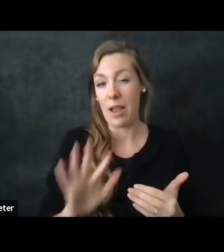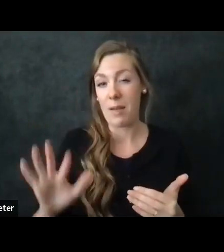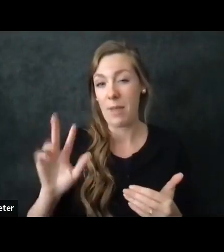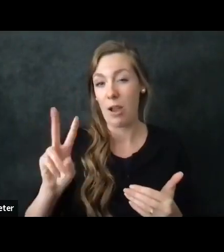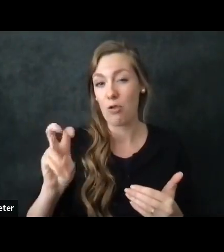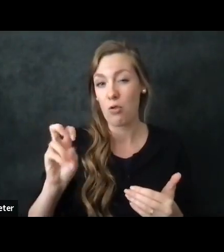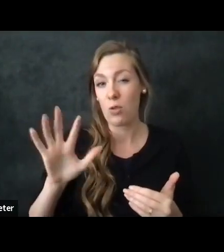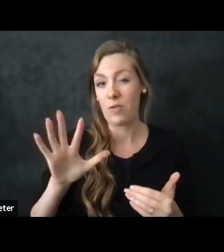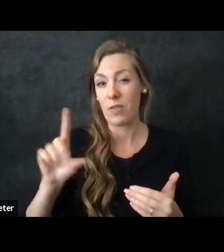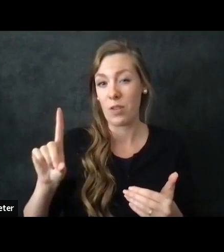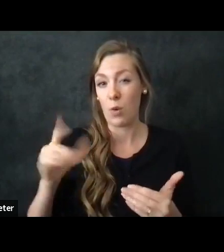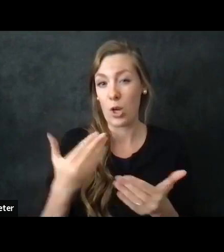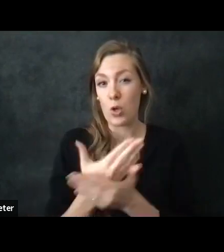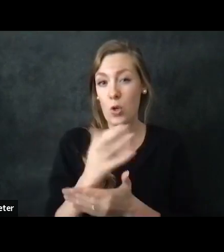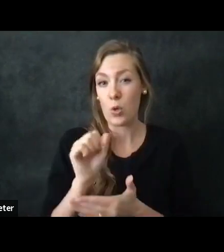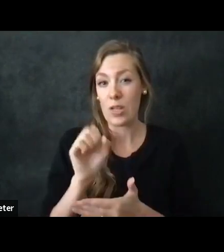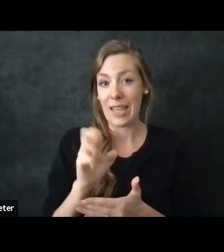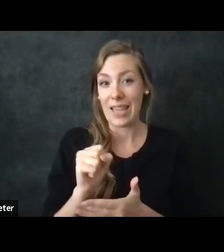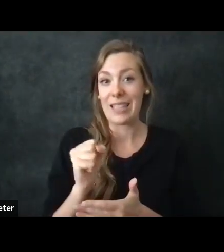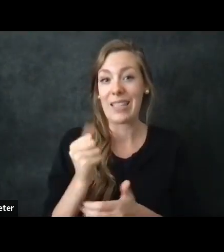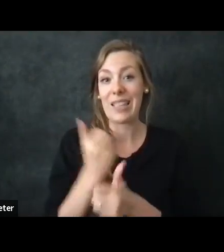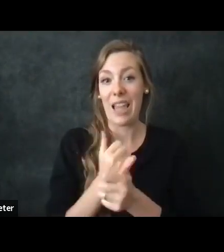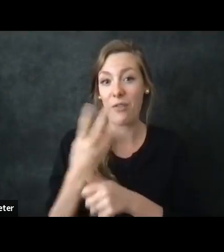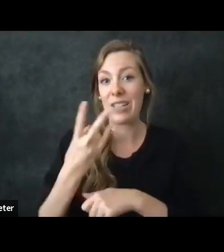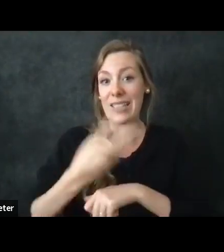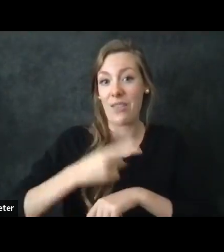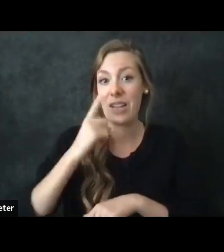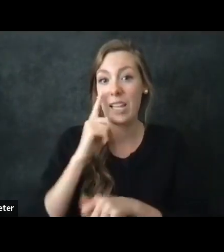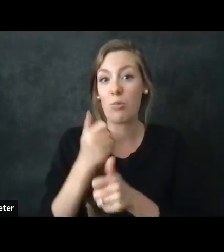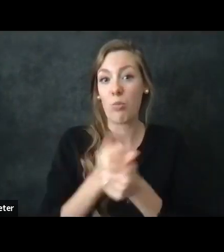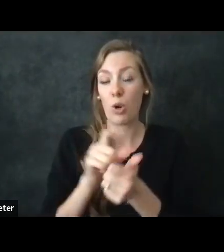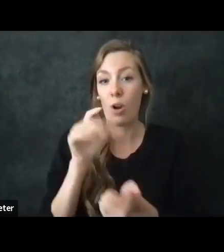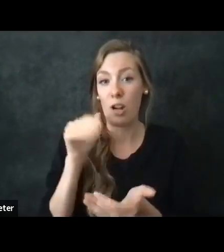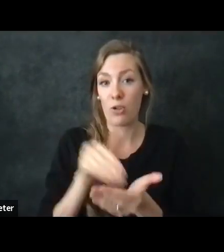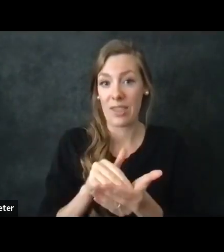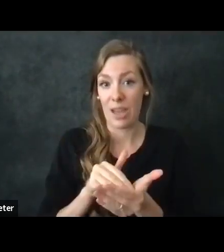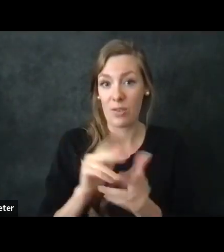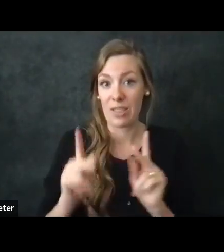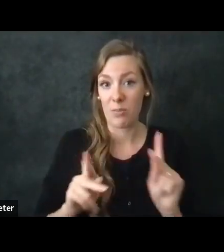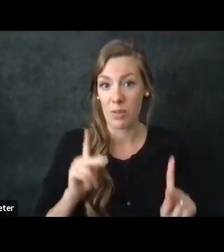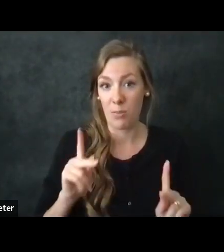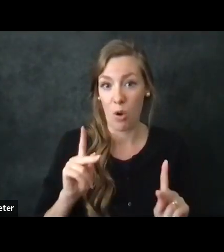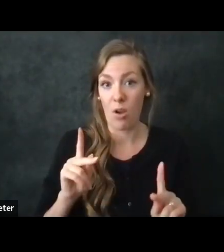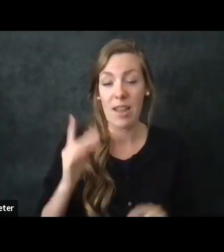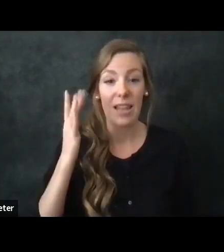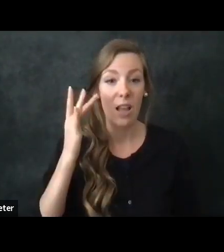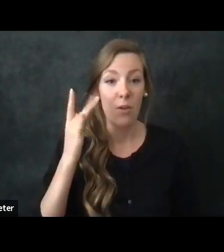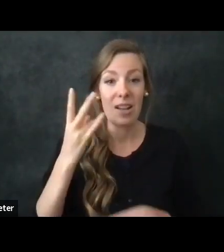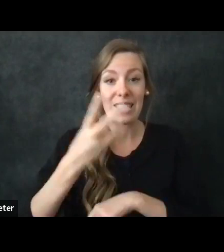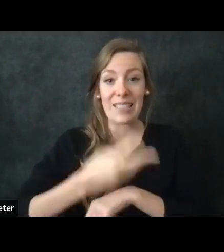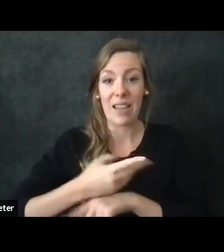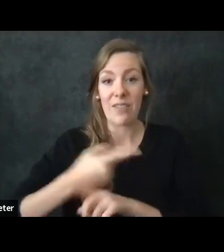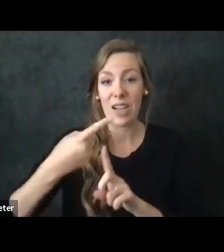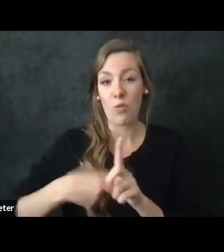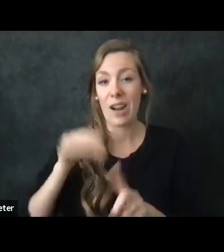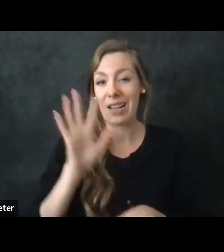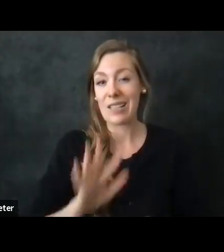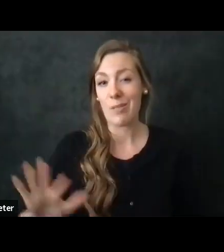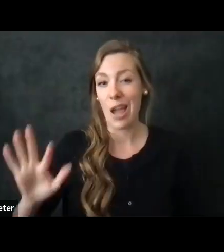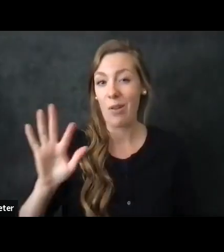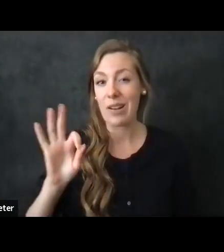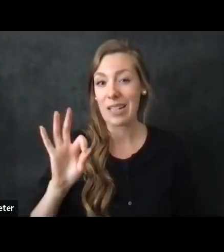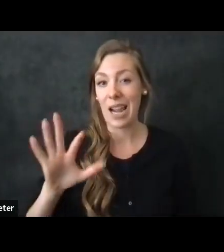new cases over 7 days per 100,000 people. Meanwhile, California's 7-day rate is about 95 new cases